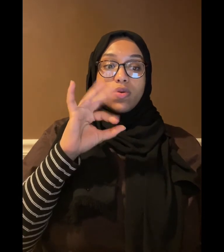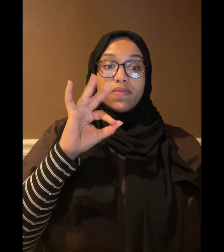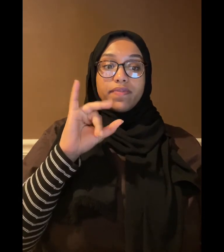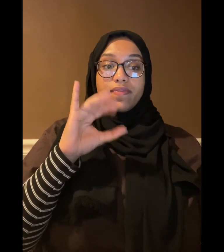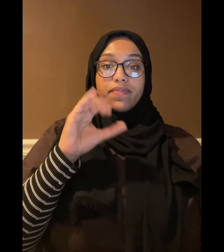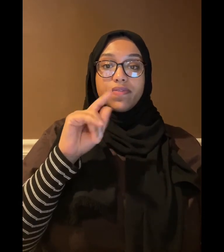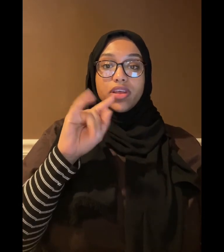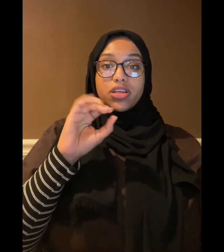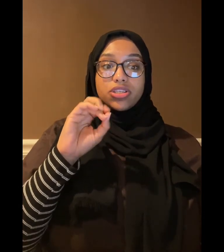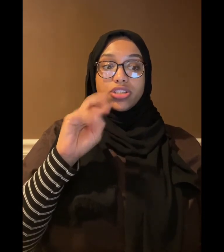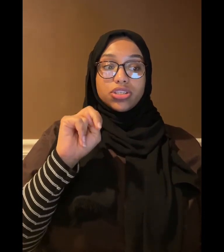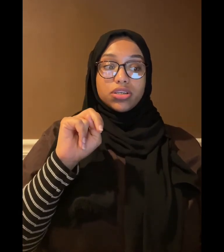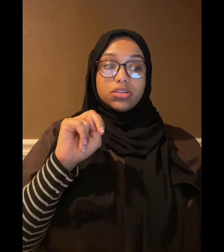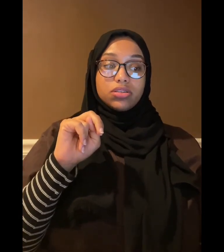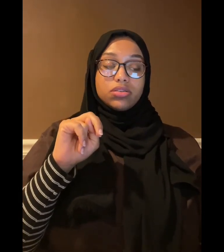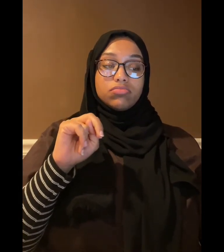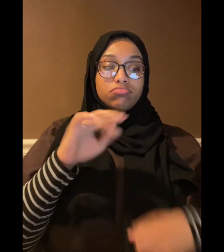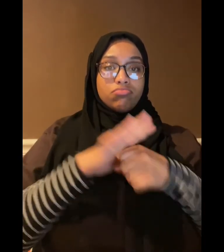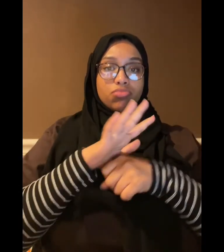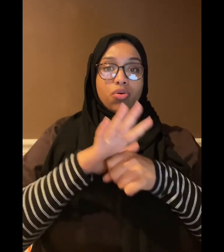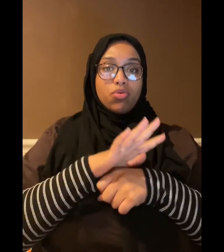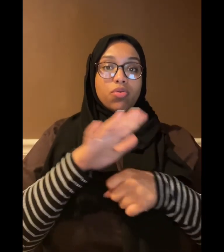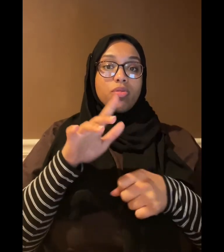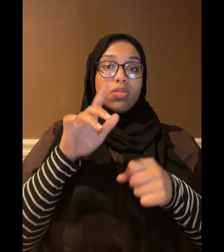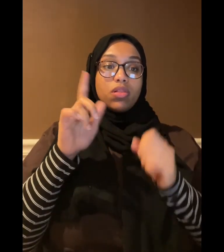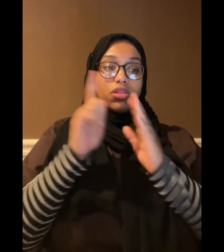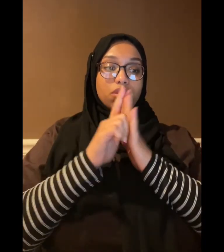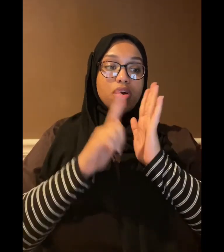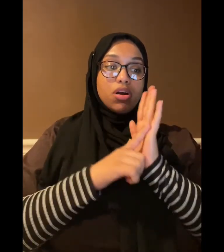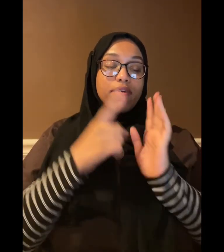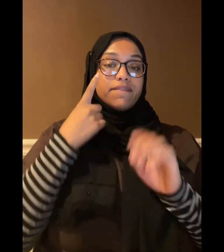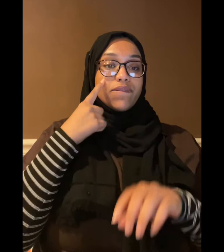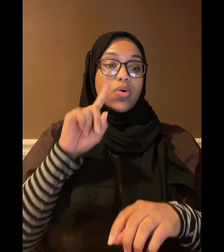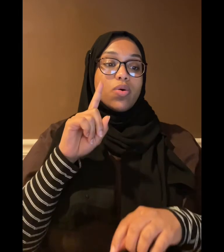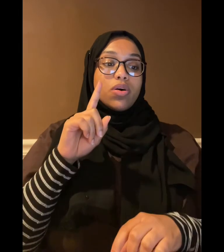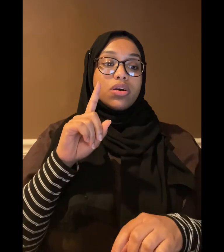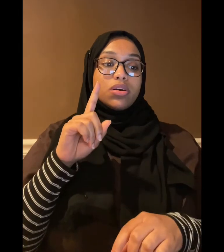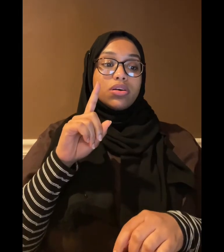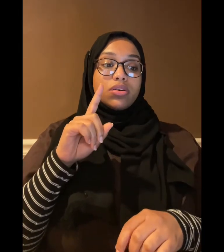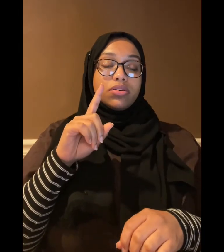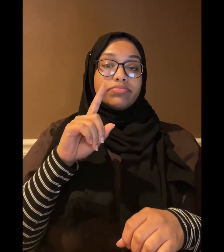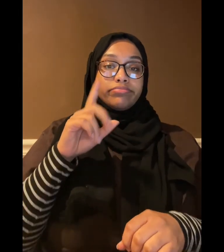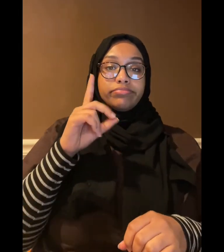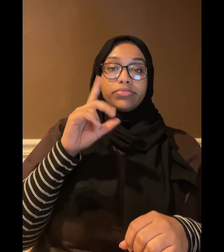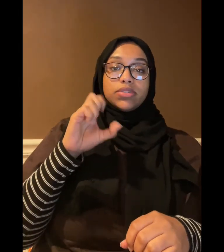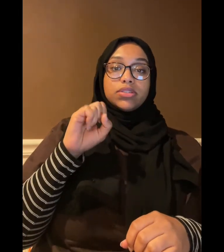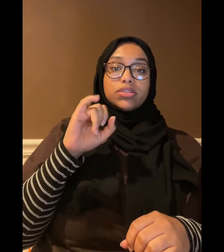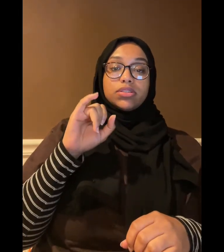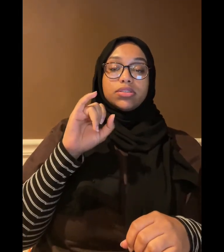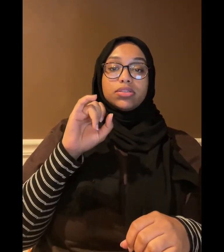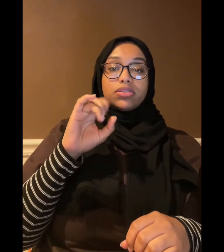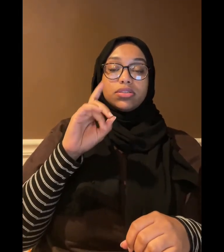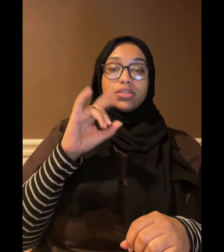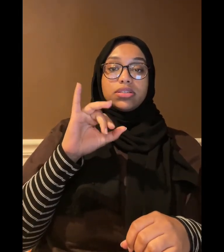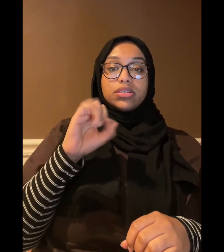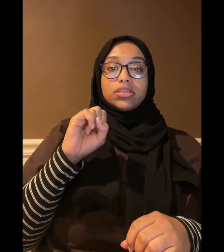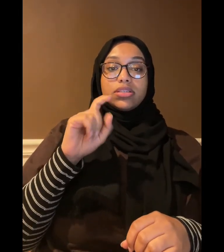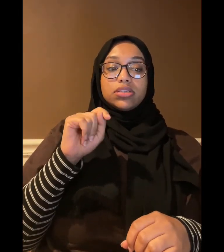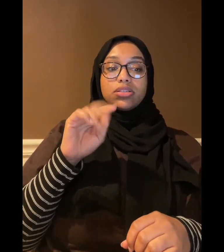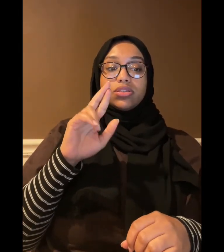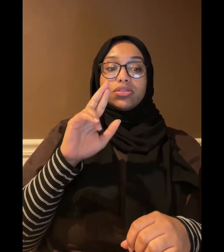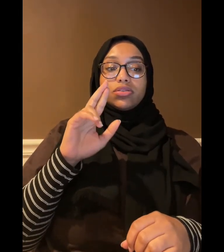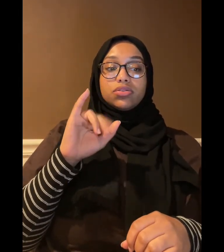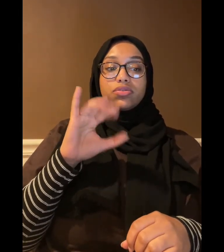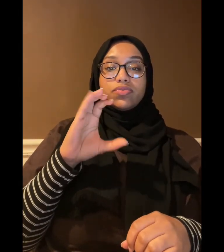its website. And there will be also, when you Google, for example, in the case of the District of Columbia, you